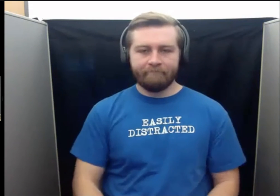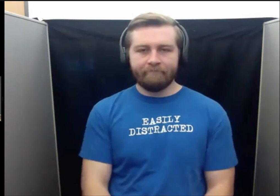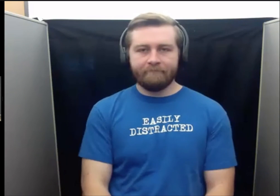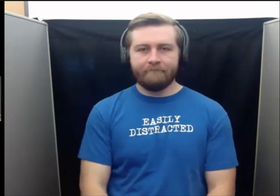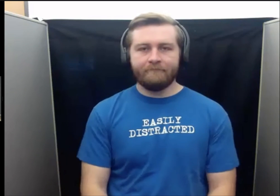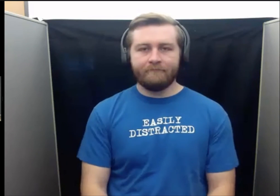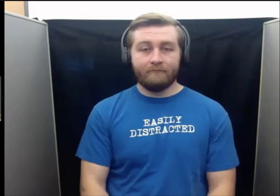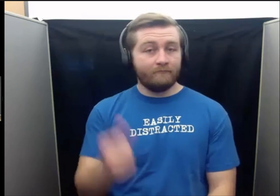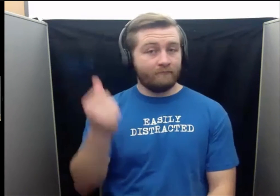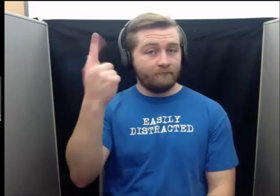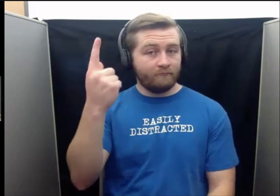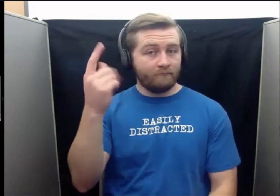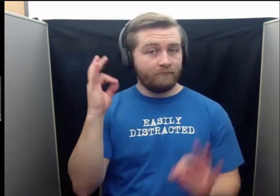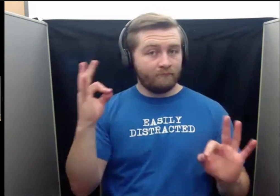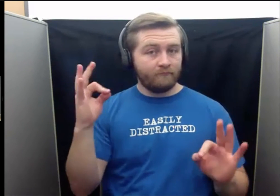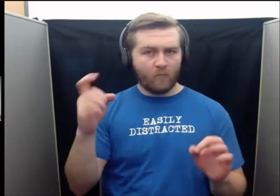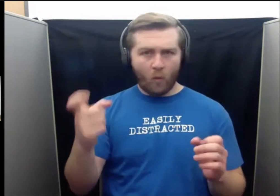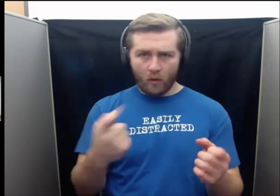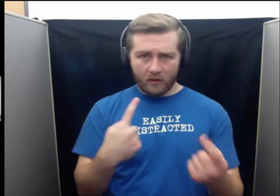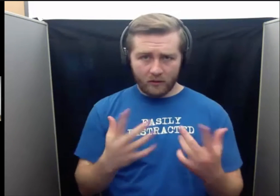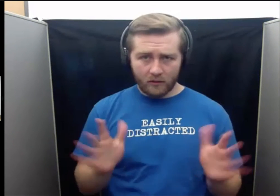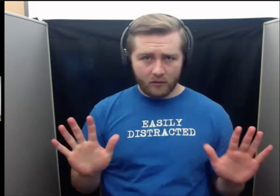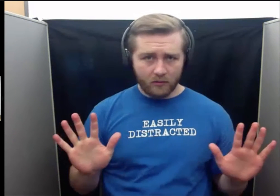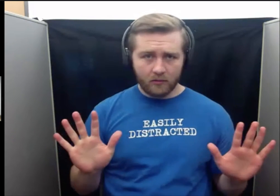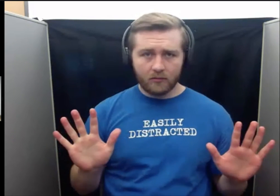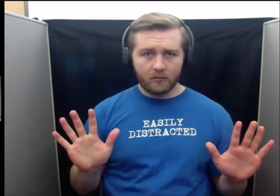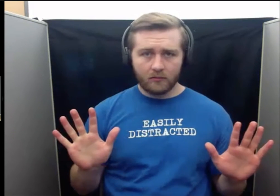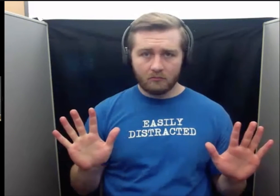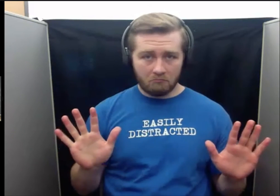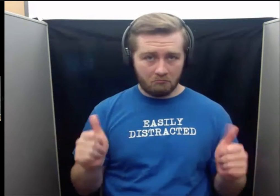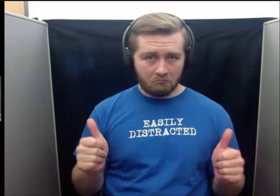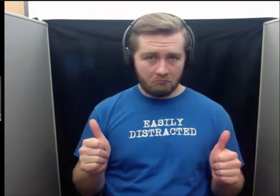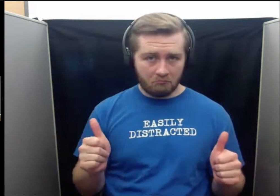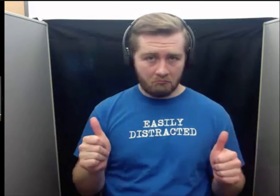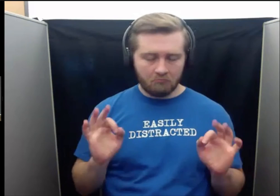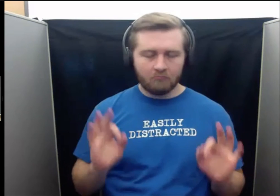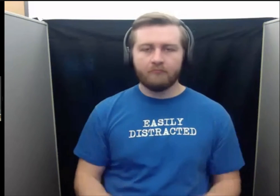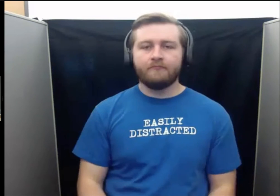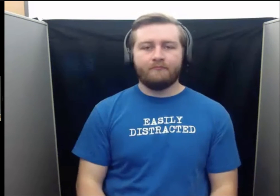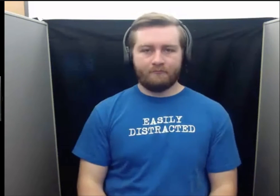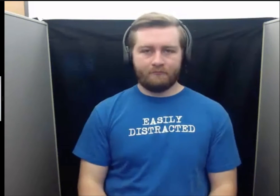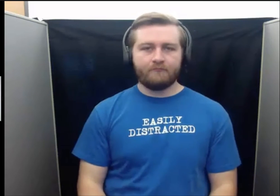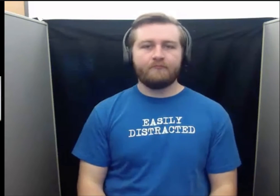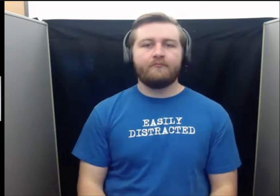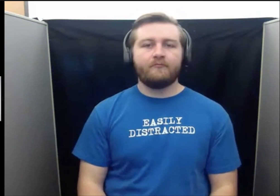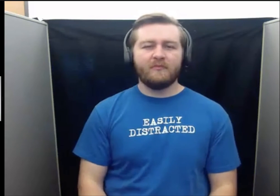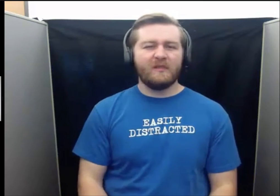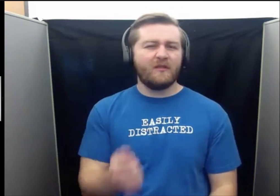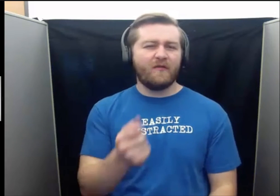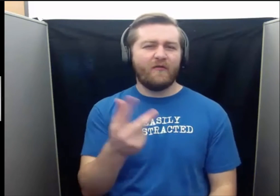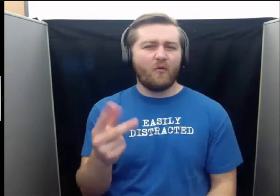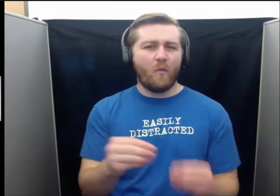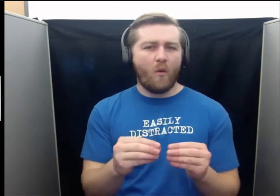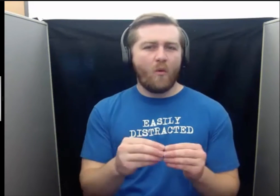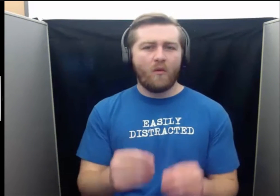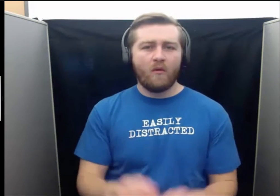Got this? Questions so far that you have? None? Okay. We got just 1 or 2 more.